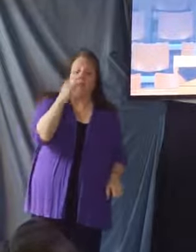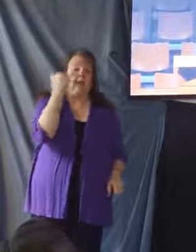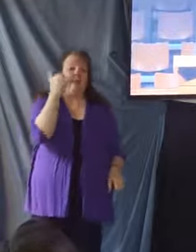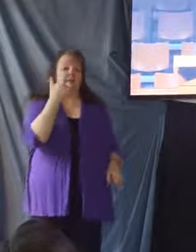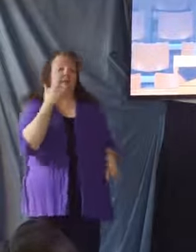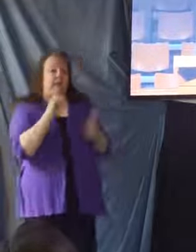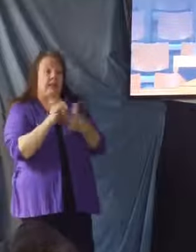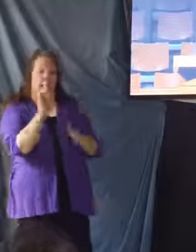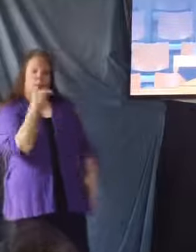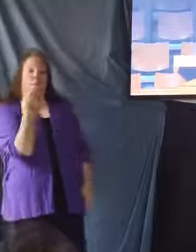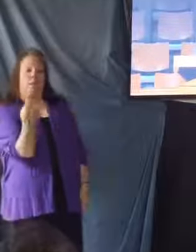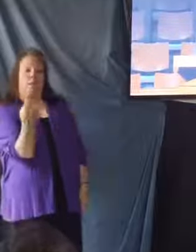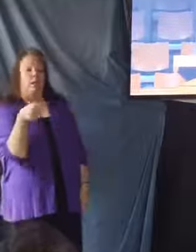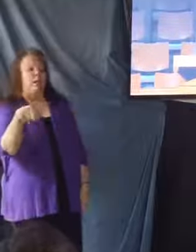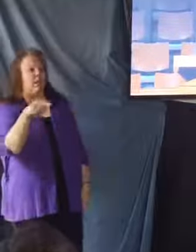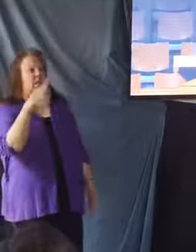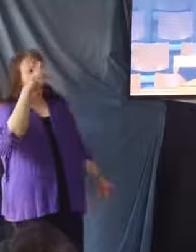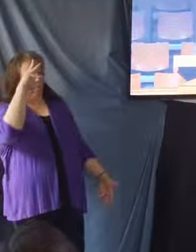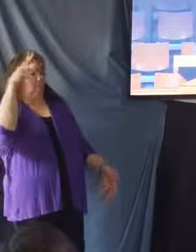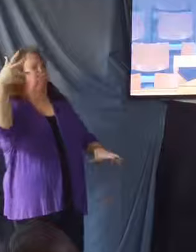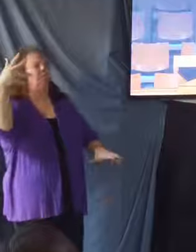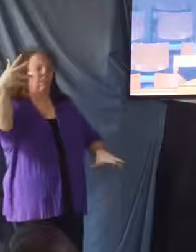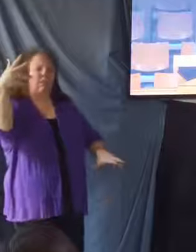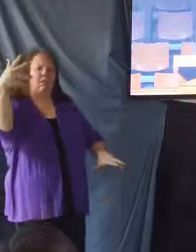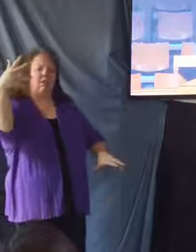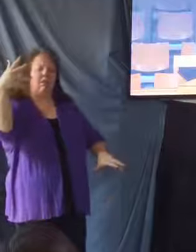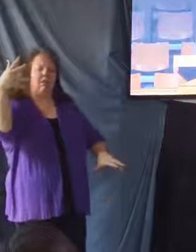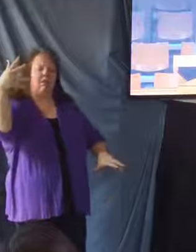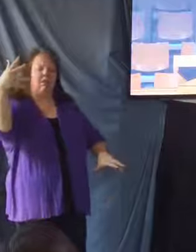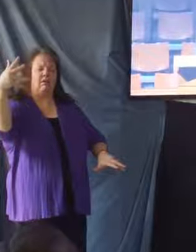said that, it leaves you with confusion.